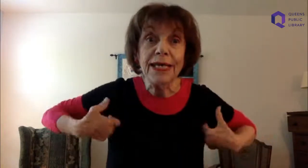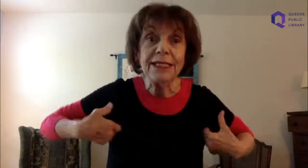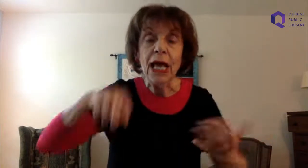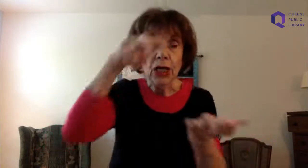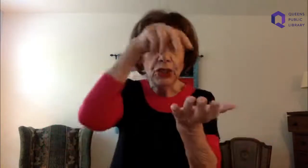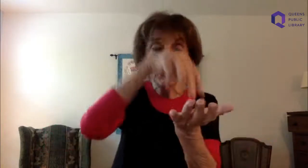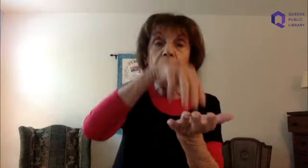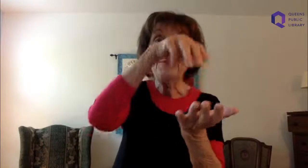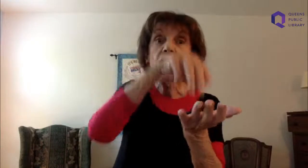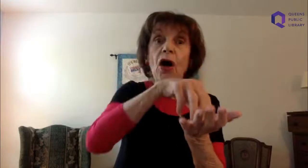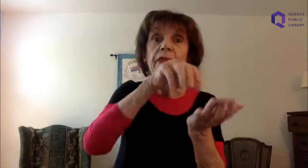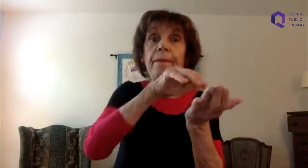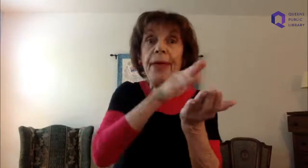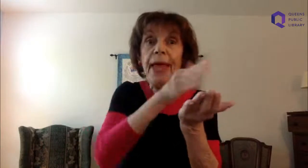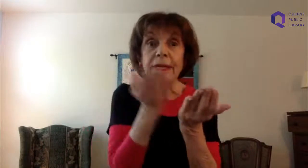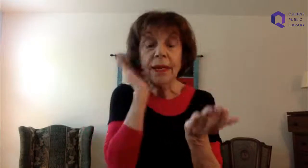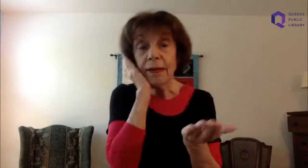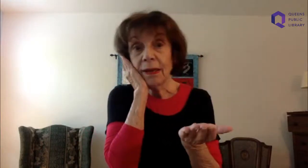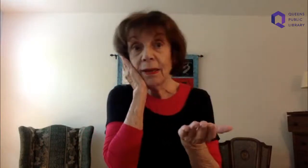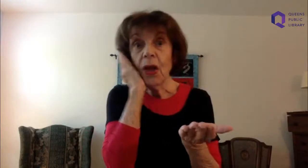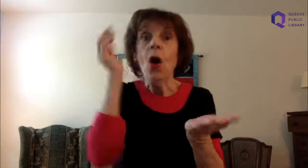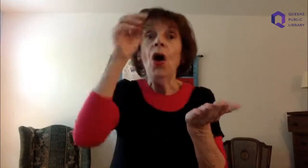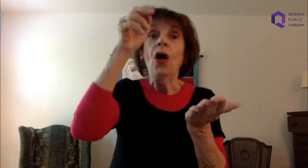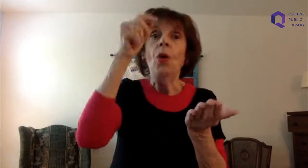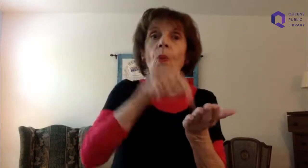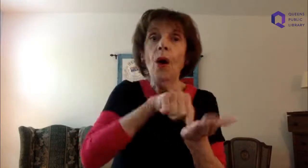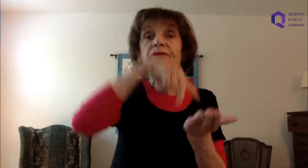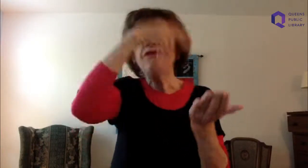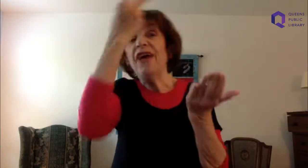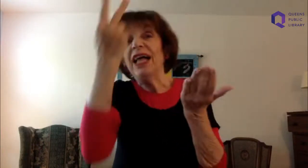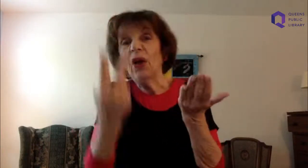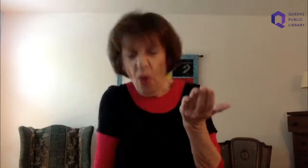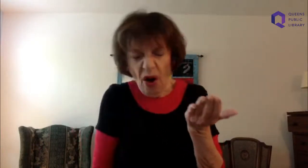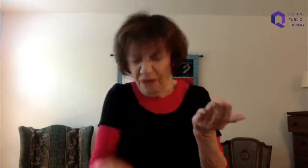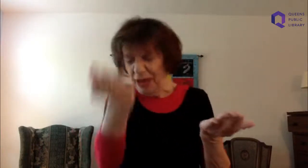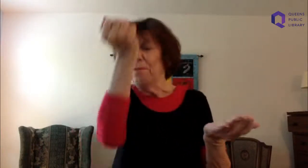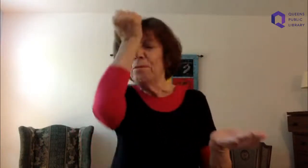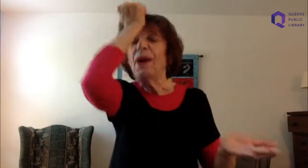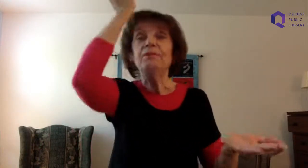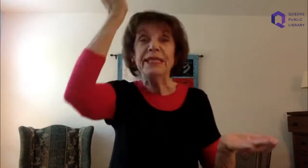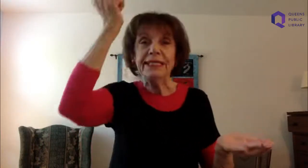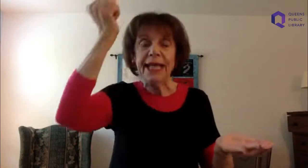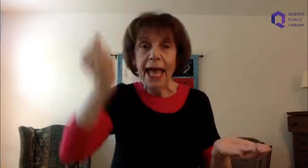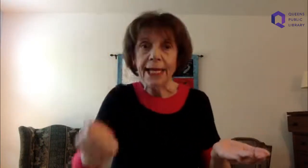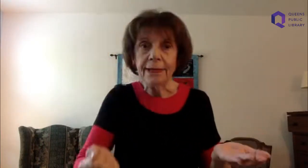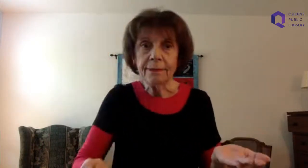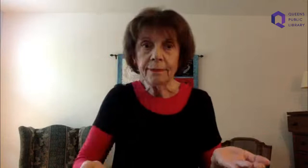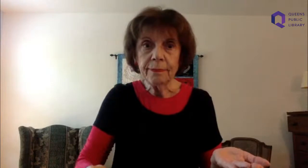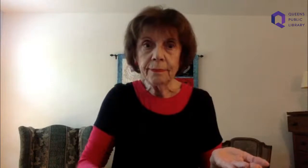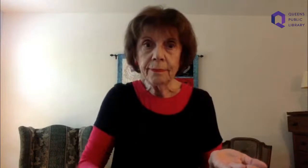monkeys jumping on the bed. One fell off and bumped his head.